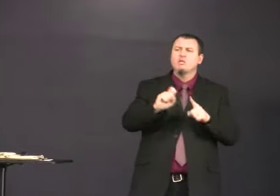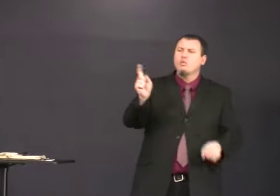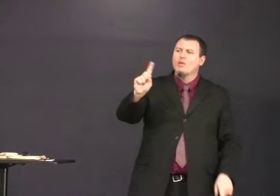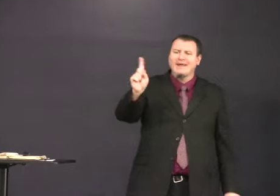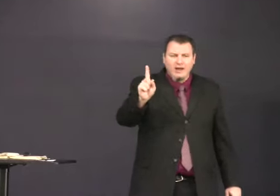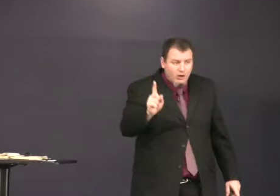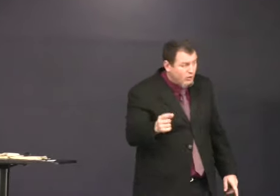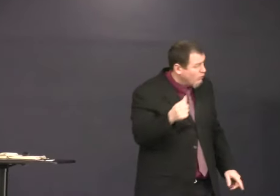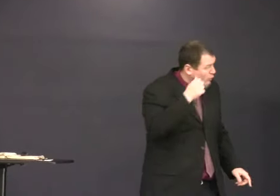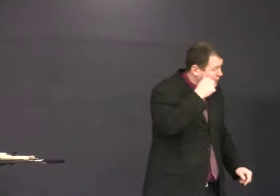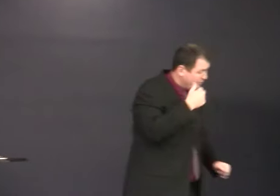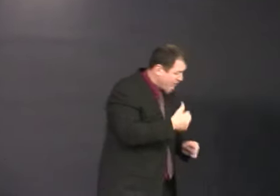So